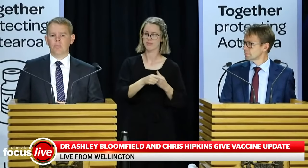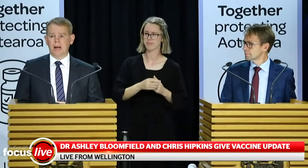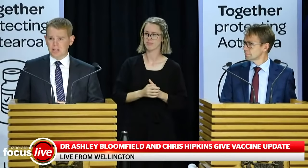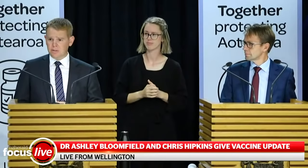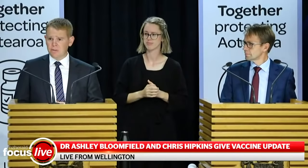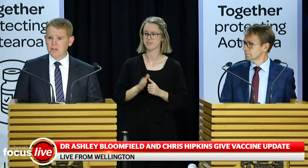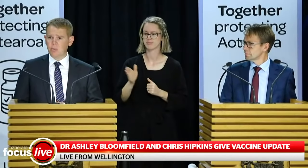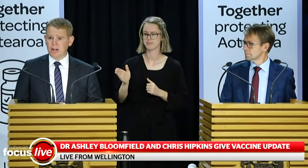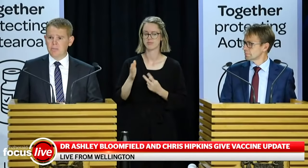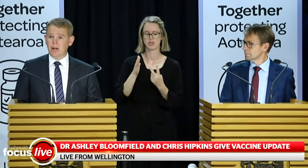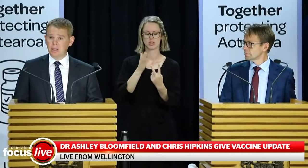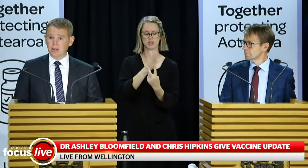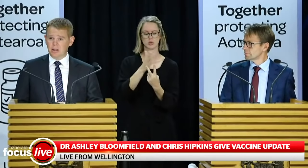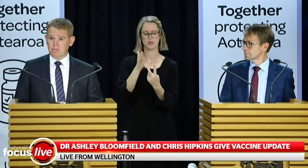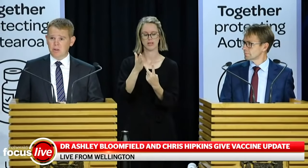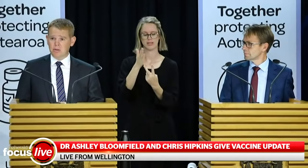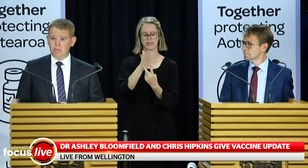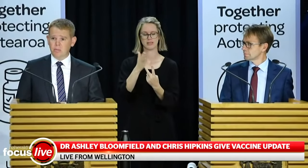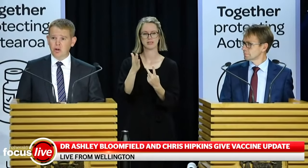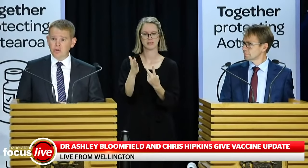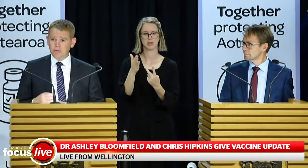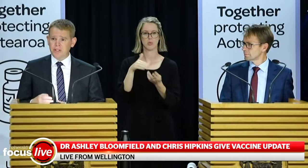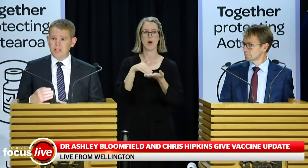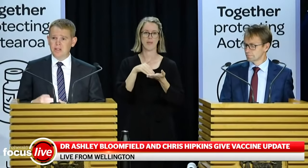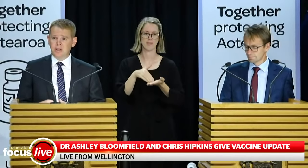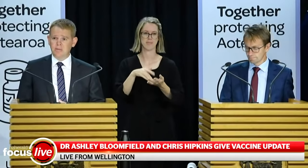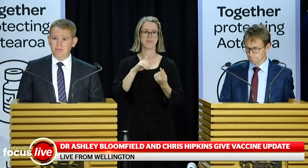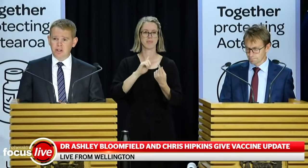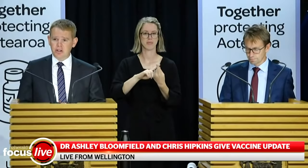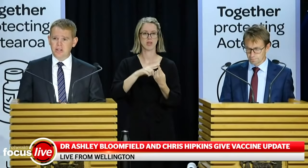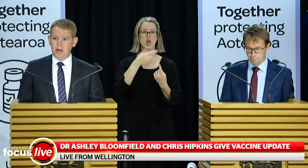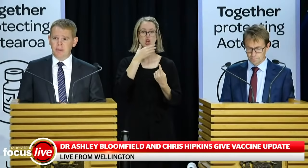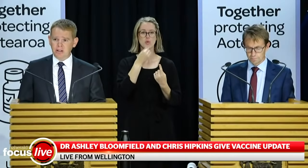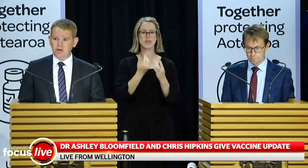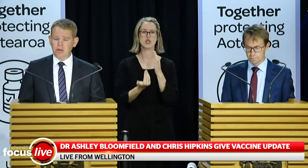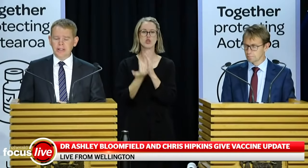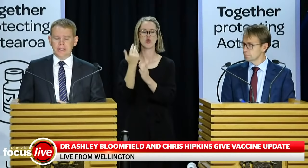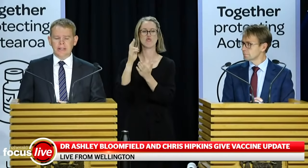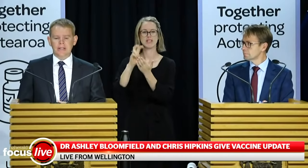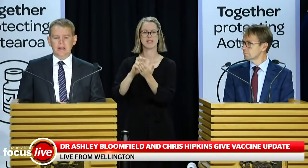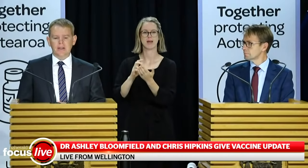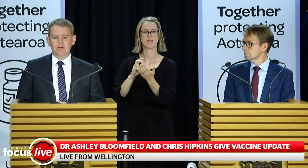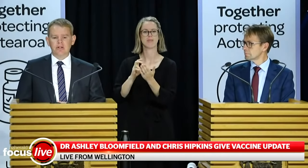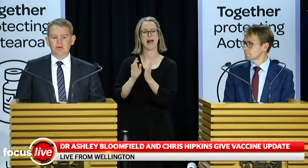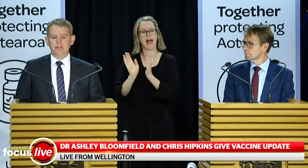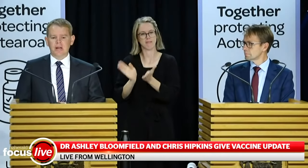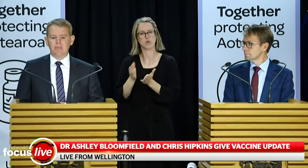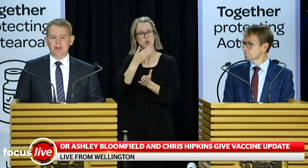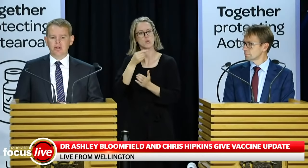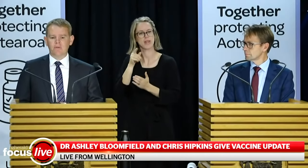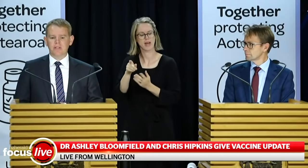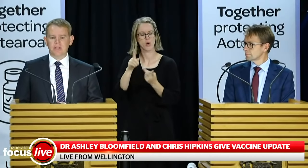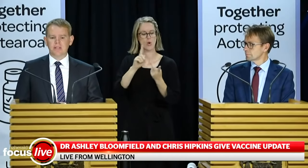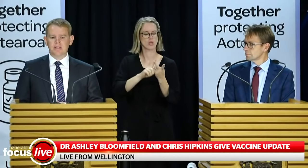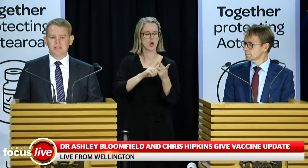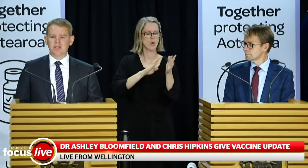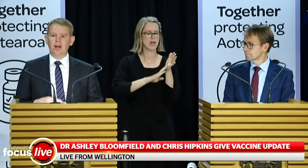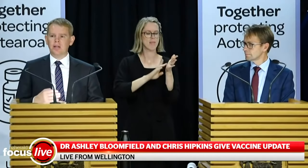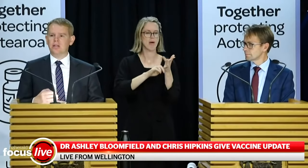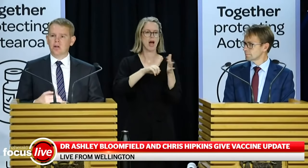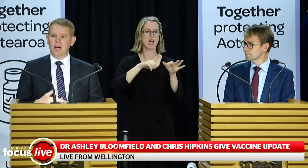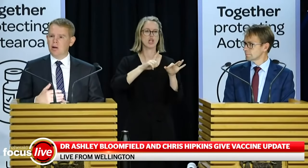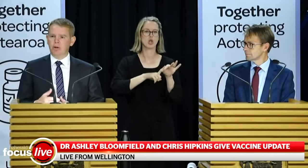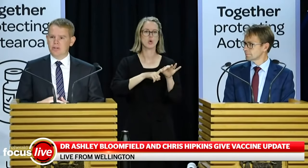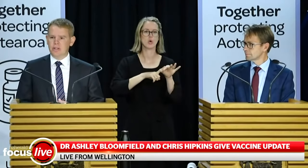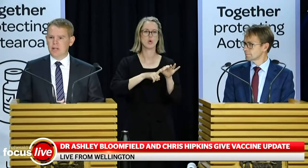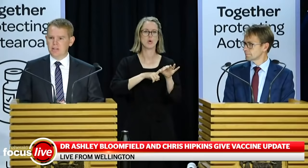things that will make a difference. One is making the use of the testing register mandatory. The other is across our MIQ facilities, the